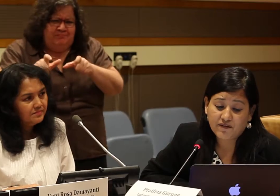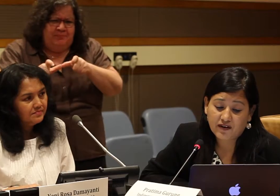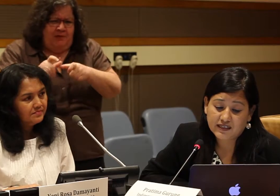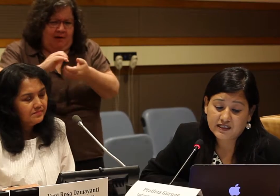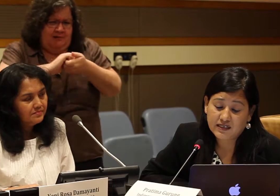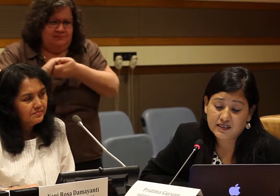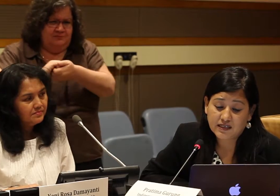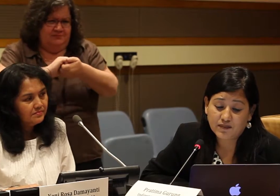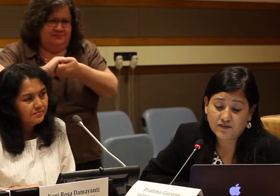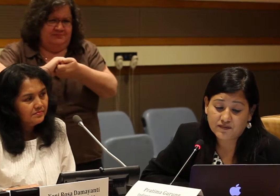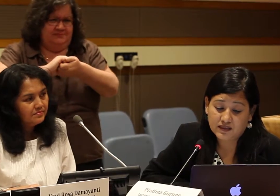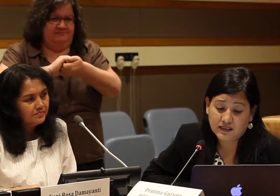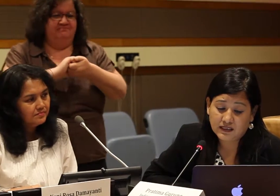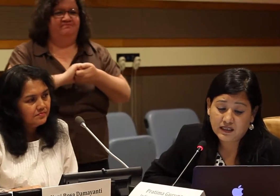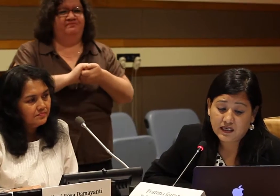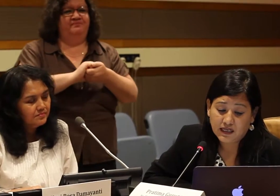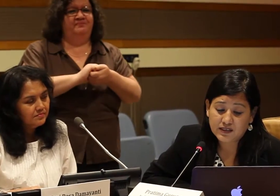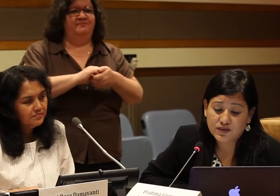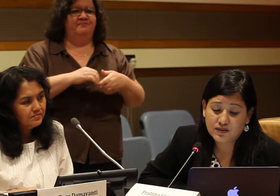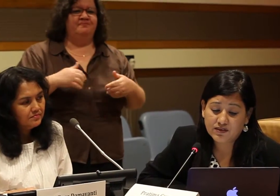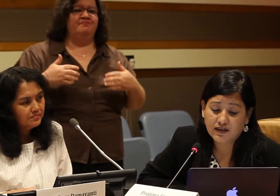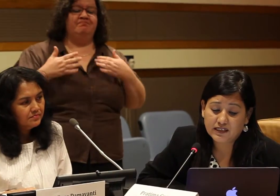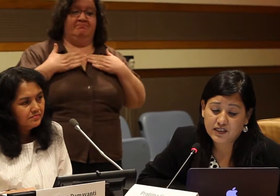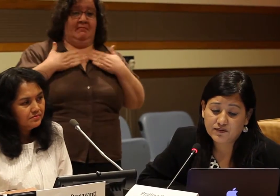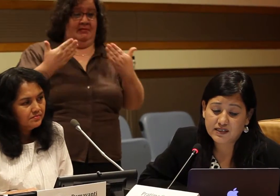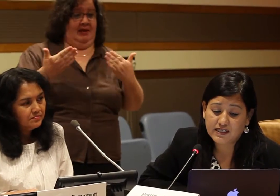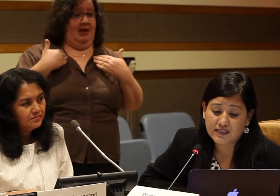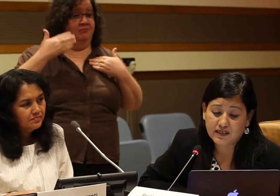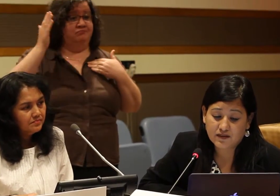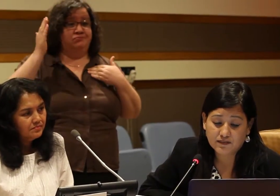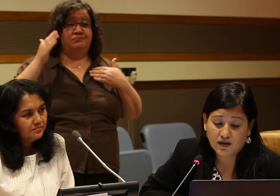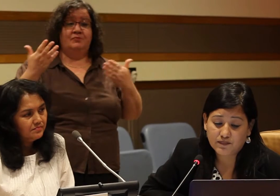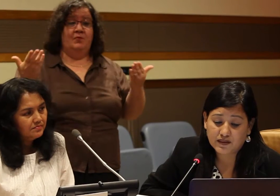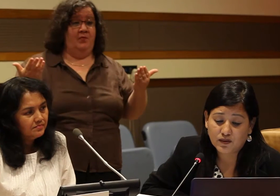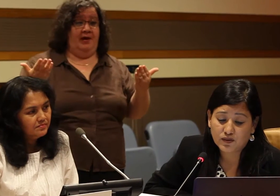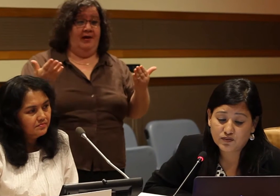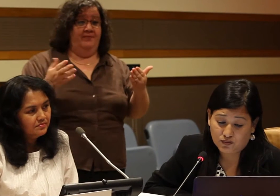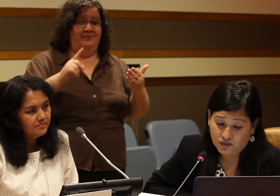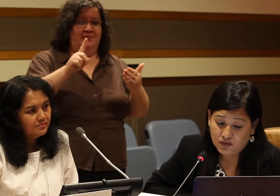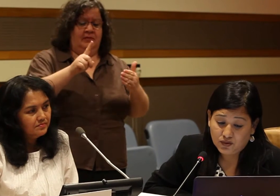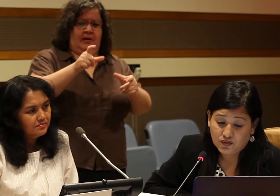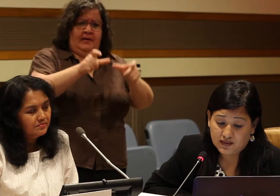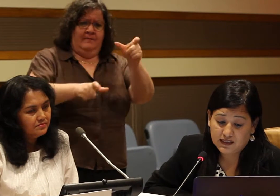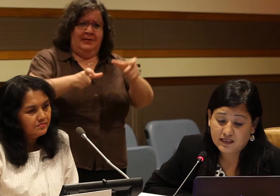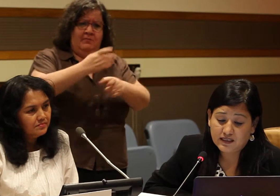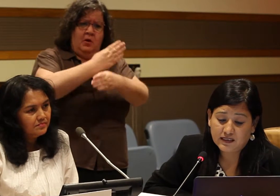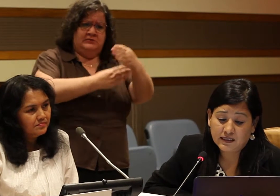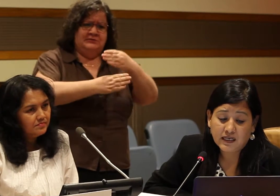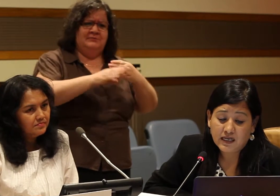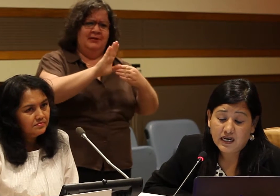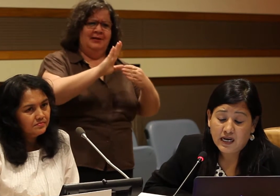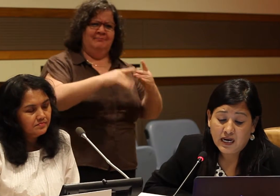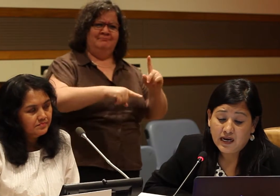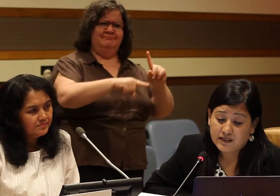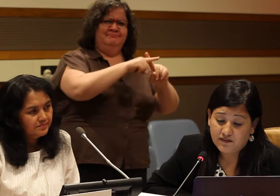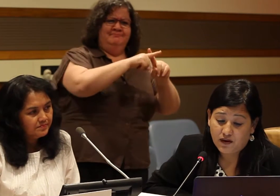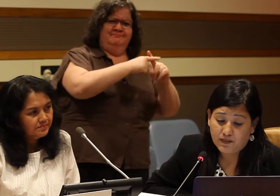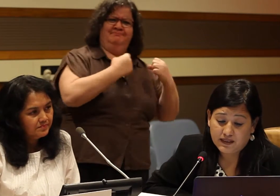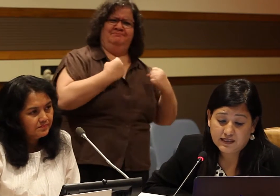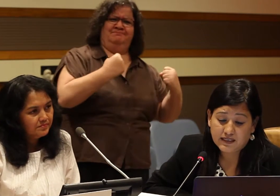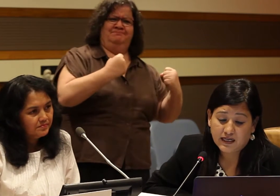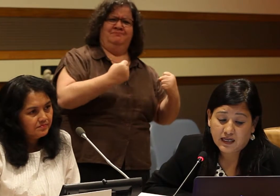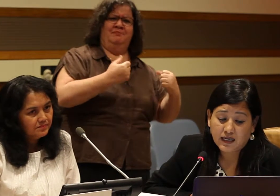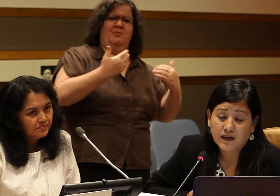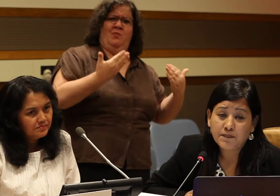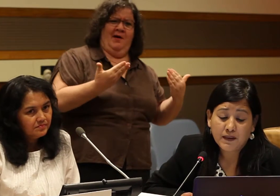will be reflecting some of the issues related with the Sustainable Development Goal 2030